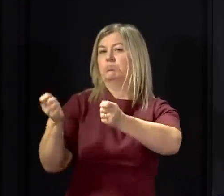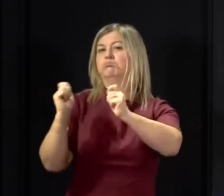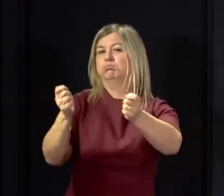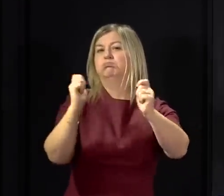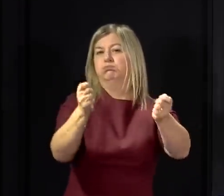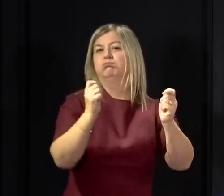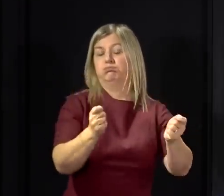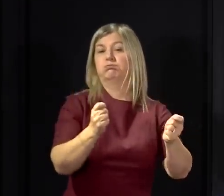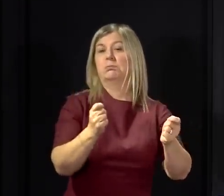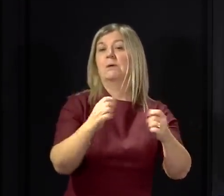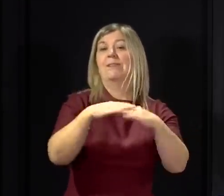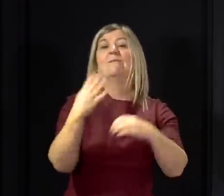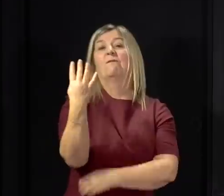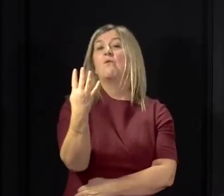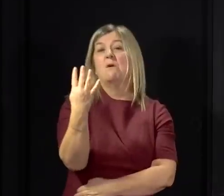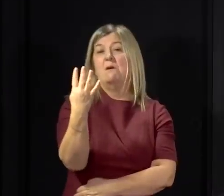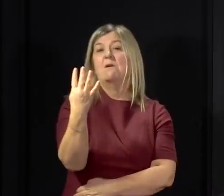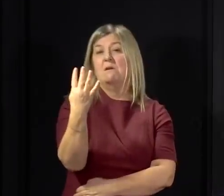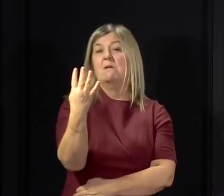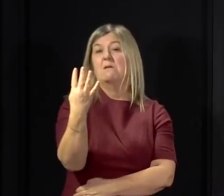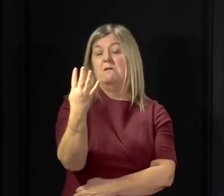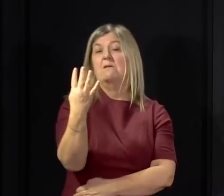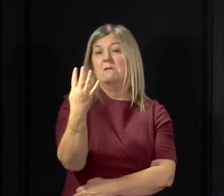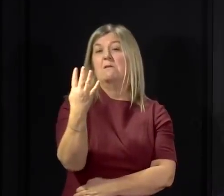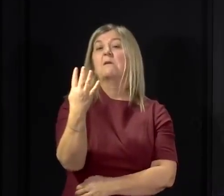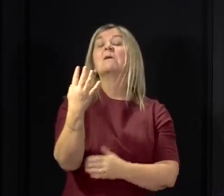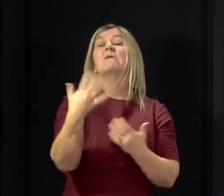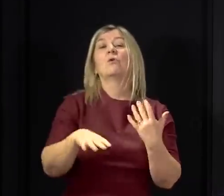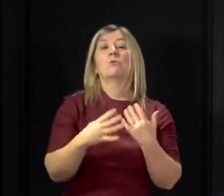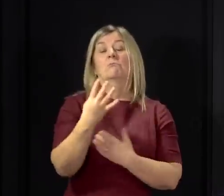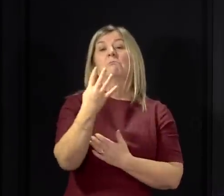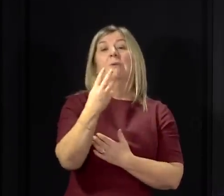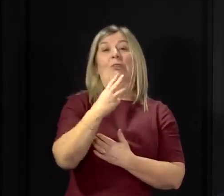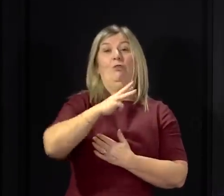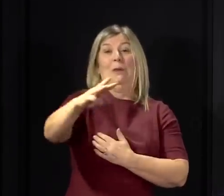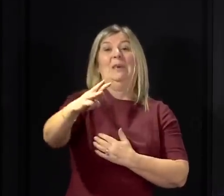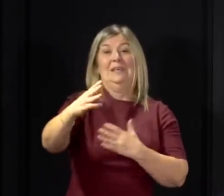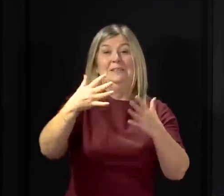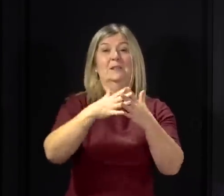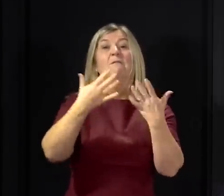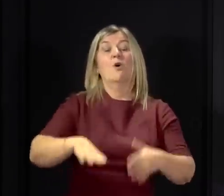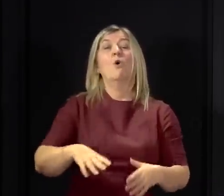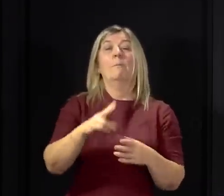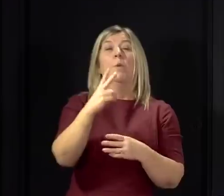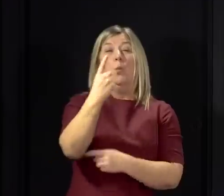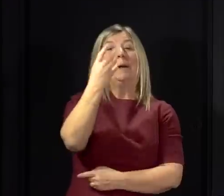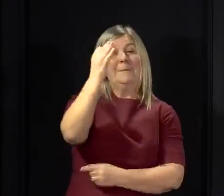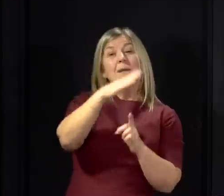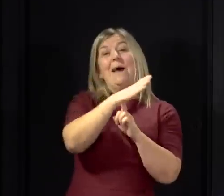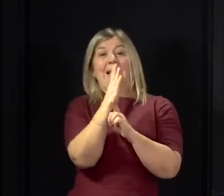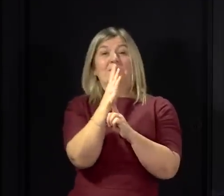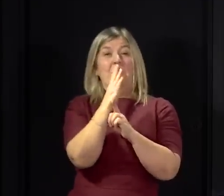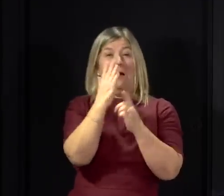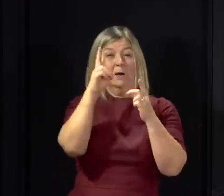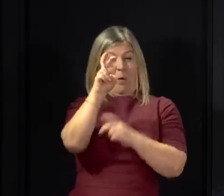of mainland Scotland for a period of 3 weeks from 1 minute after midnight on Boxing Day morning. The exceptions to that will